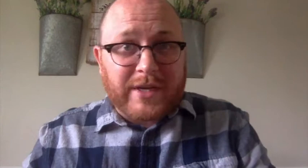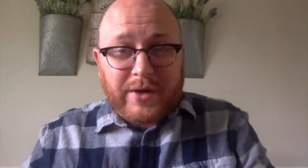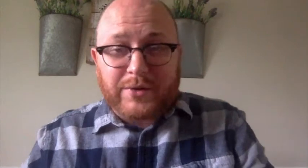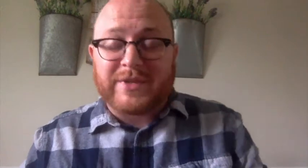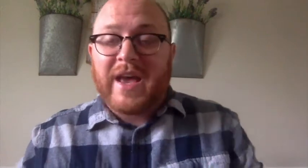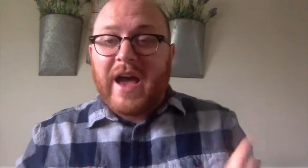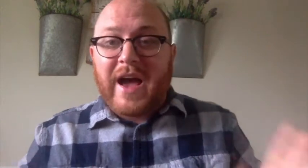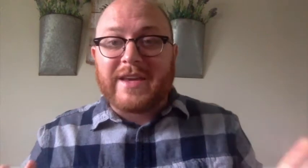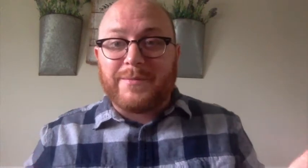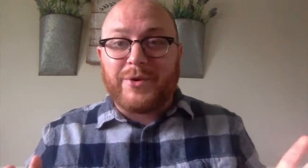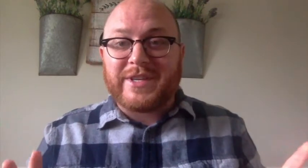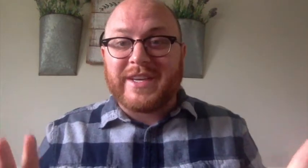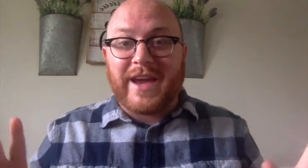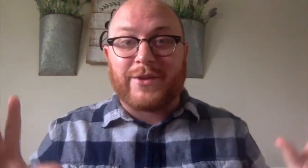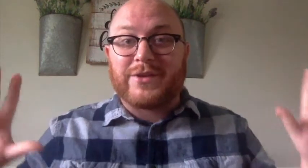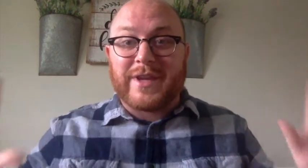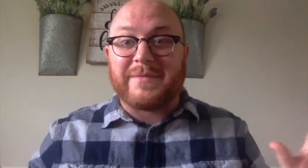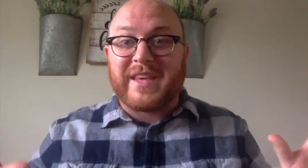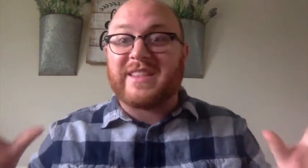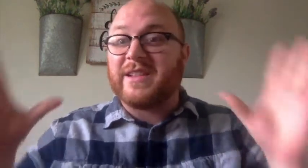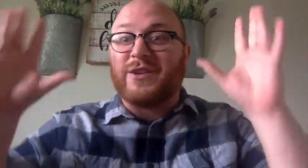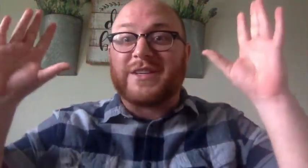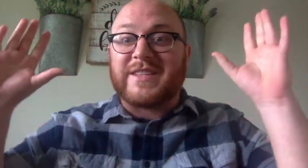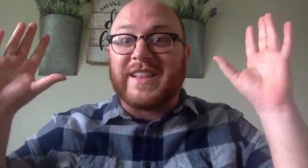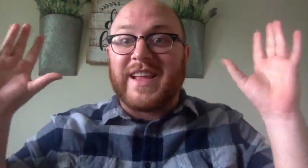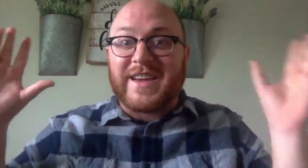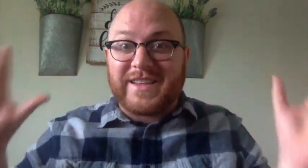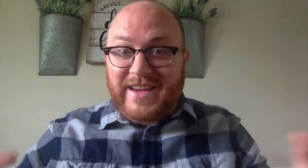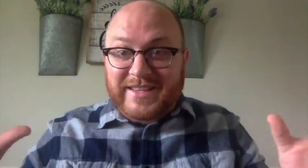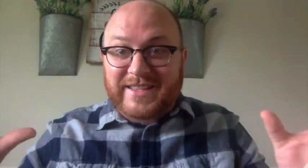videos, I can put together something that looks like this.